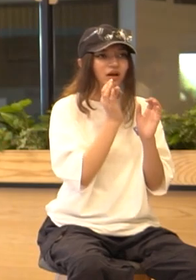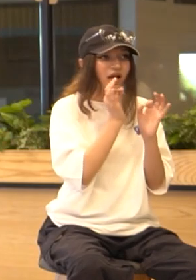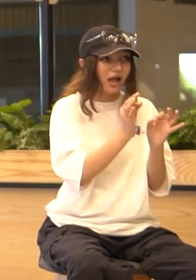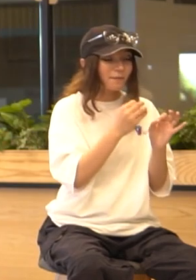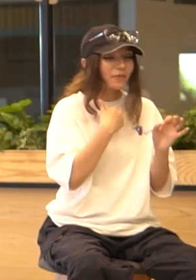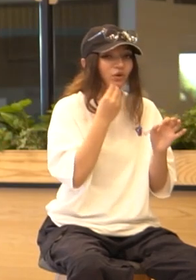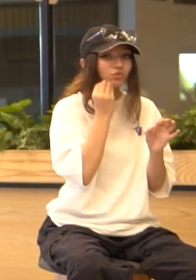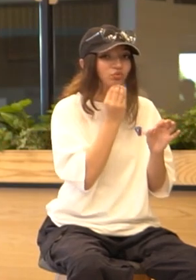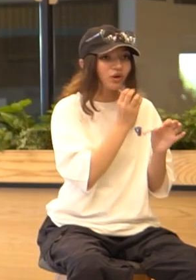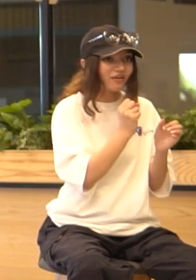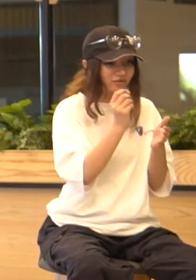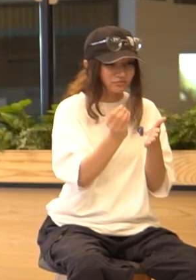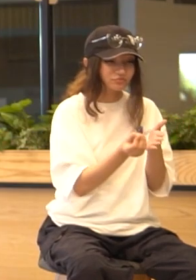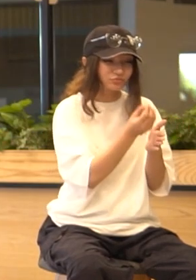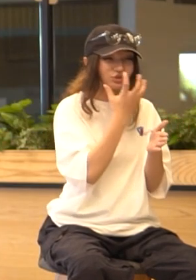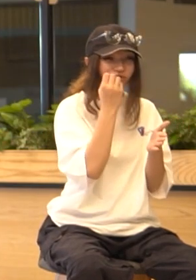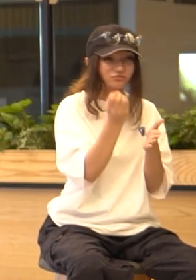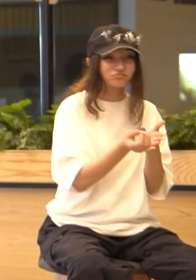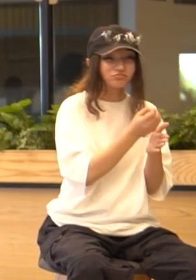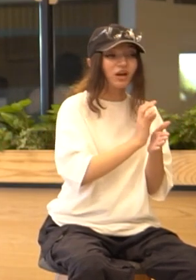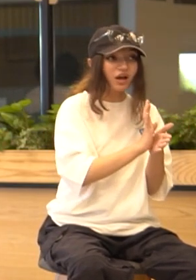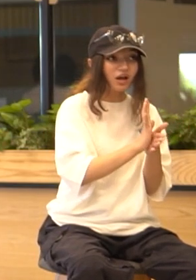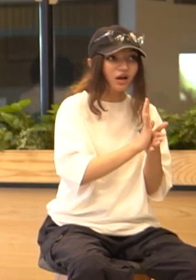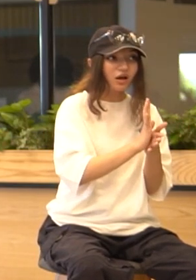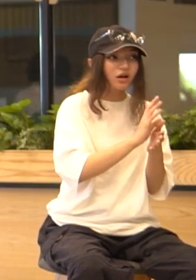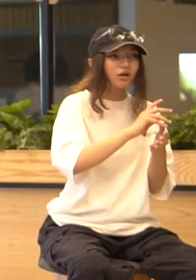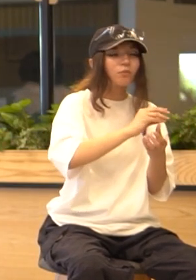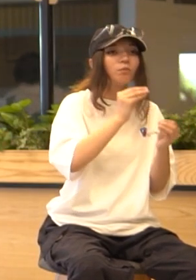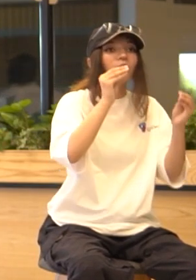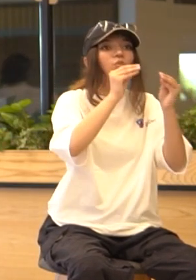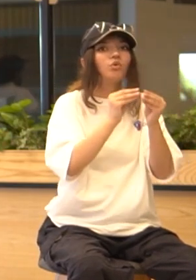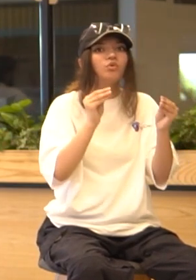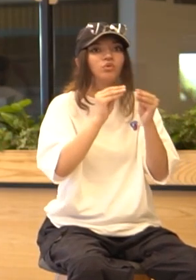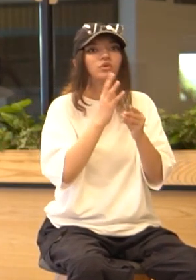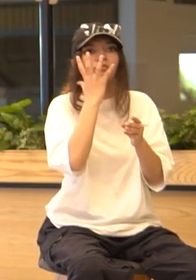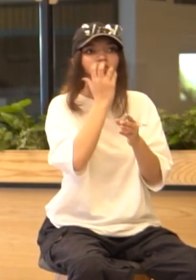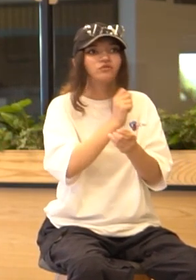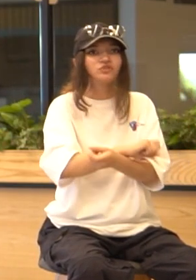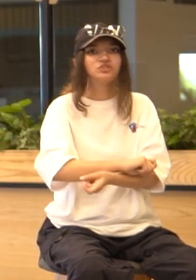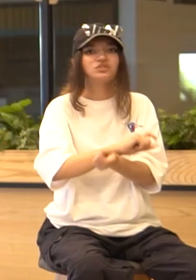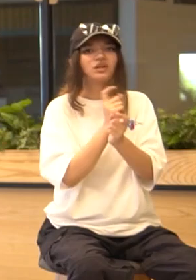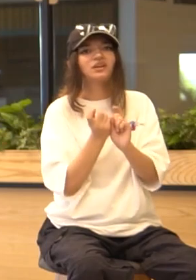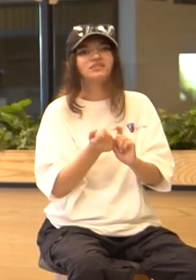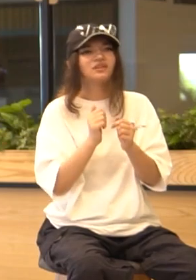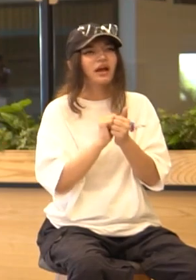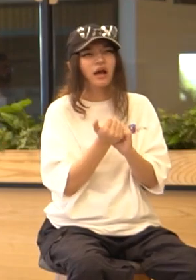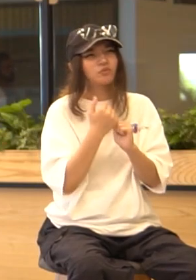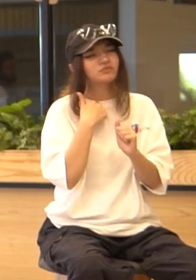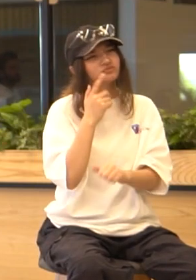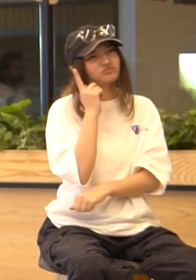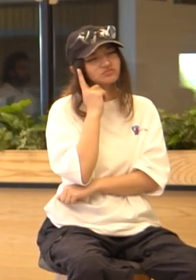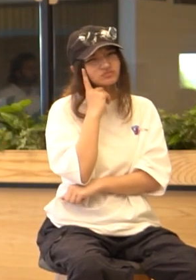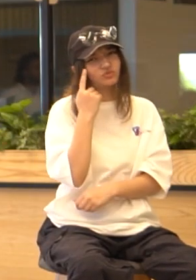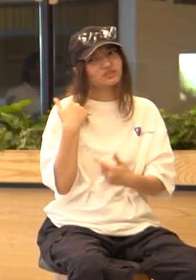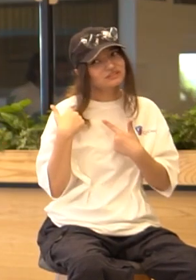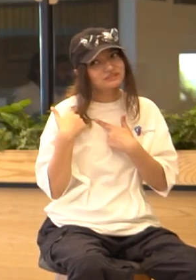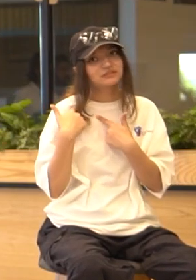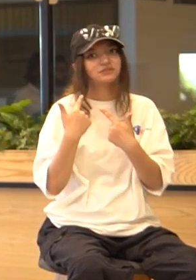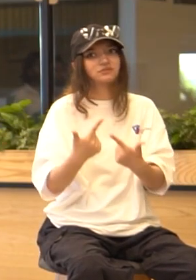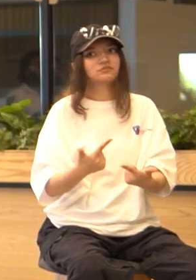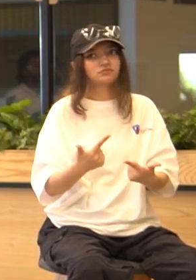we have, which is calligraphy, right? Beyond calligraphy, in 2016, you didn't see much of Urdu